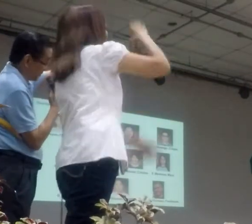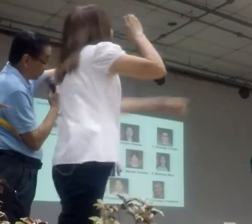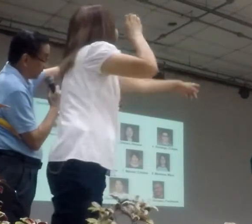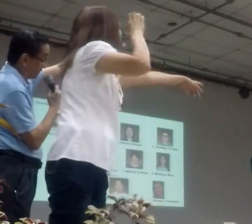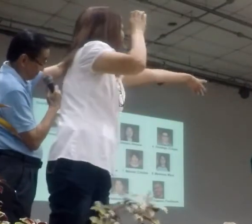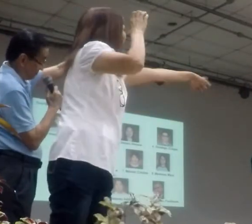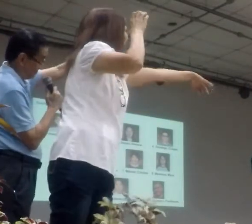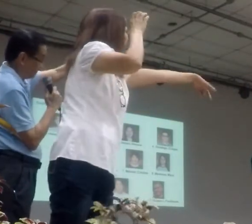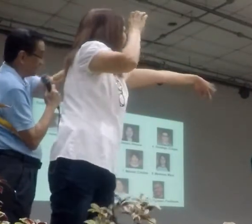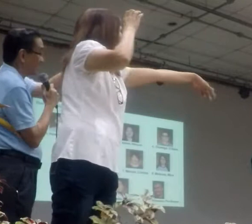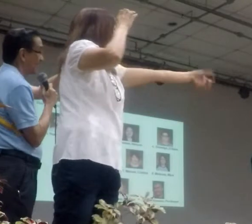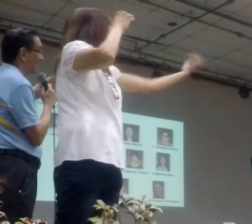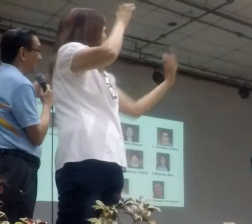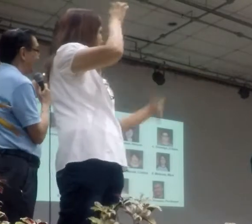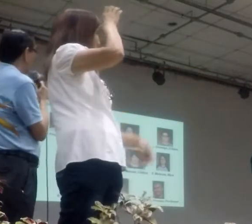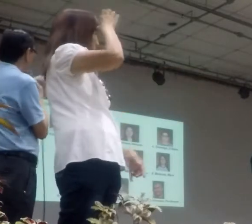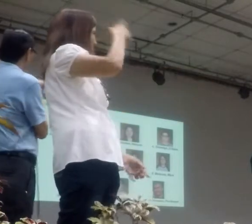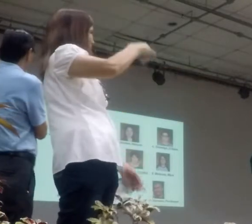Crispin,